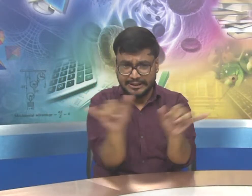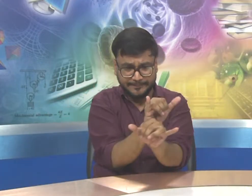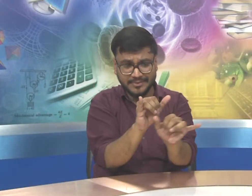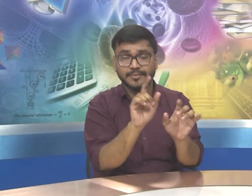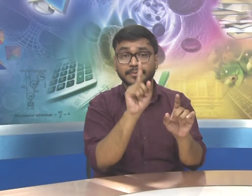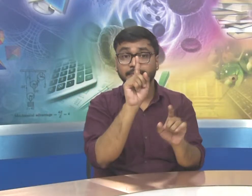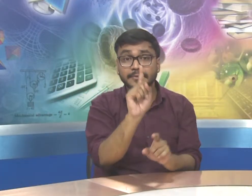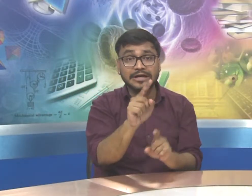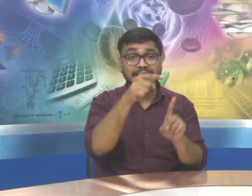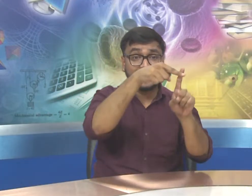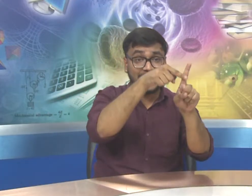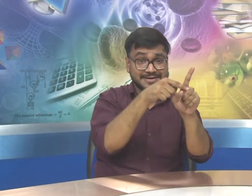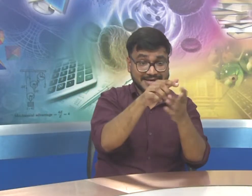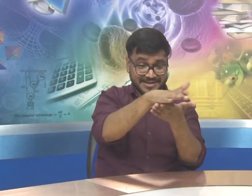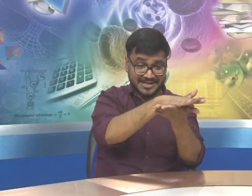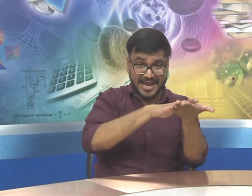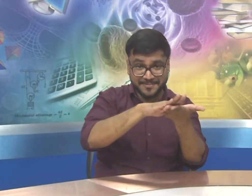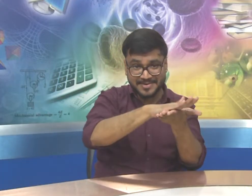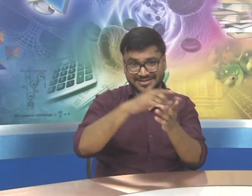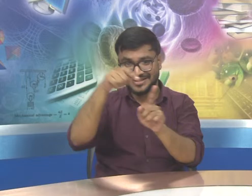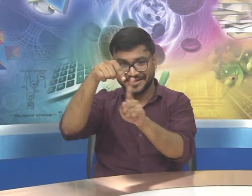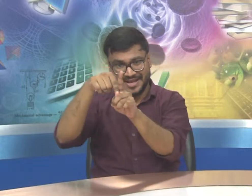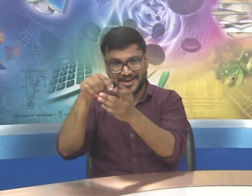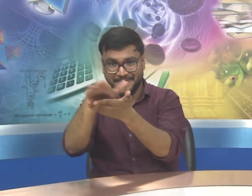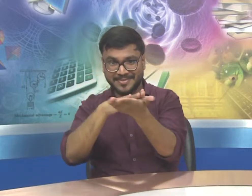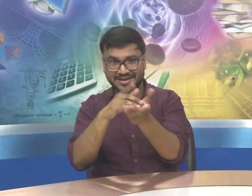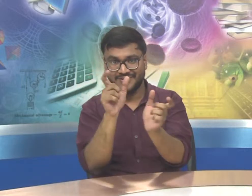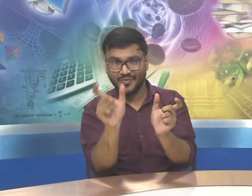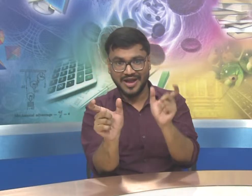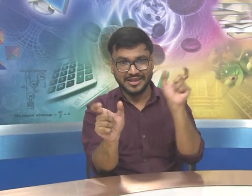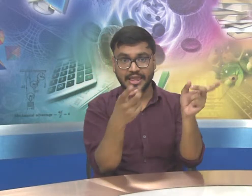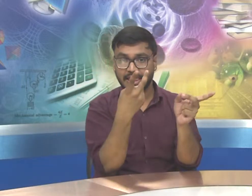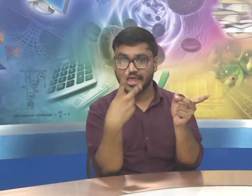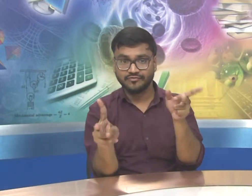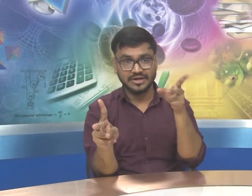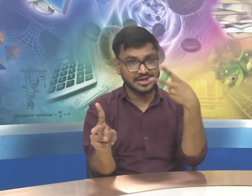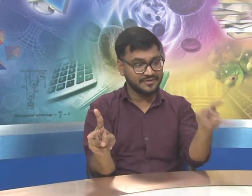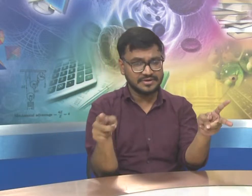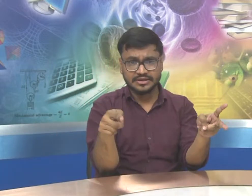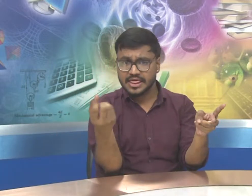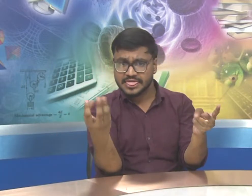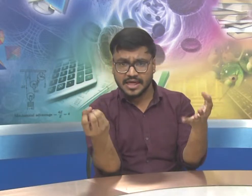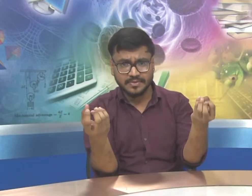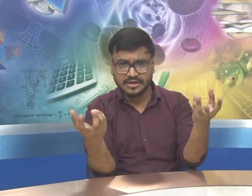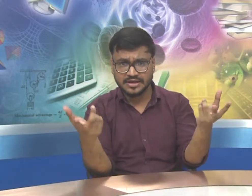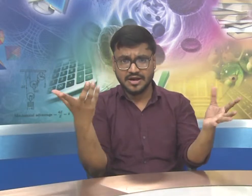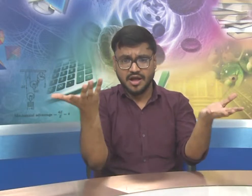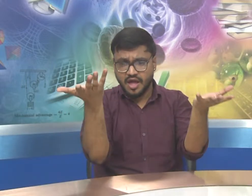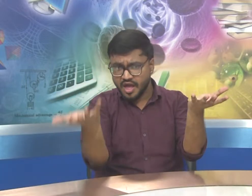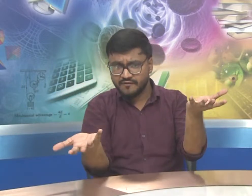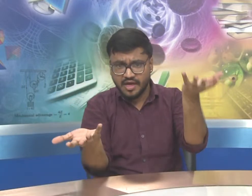mass, and also that atoms of different